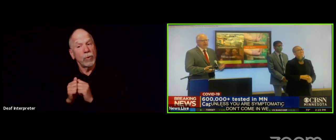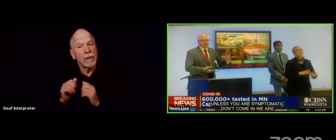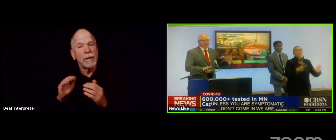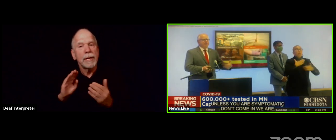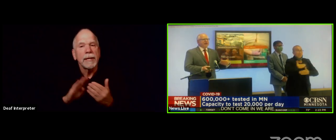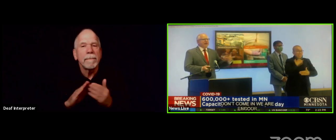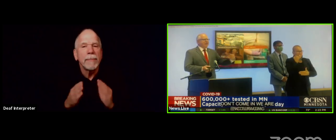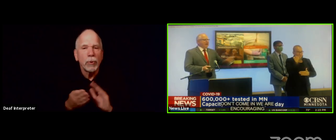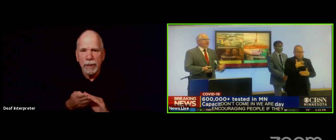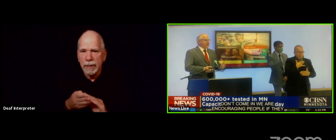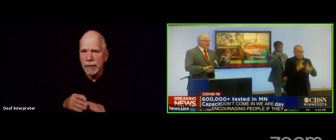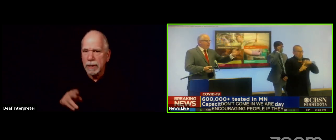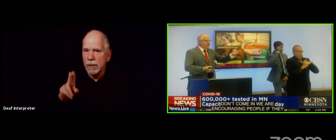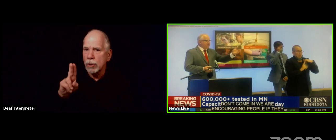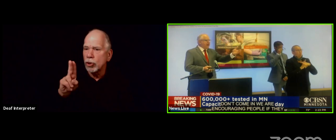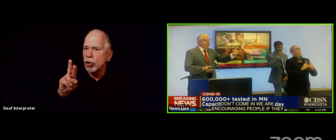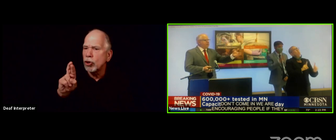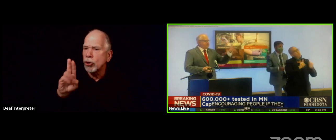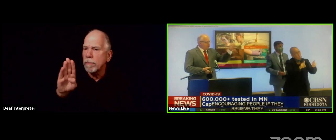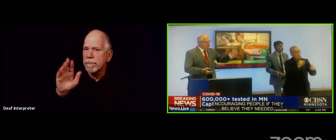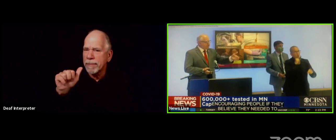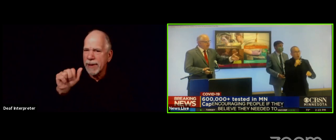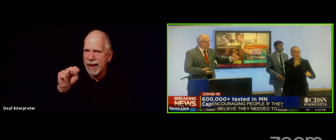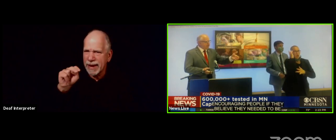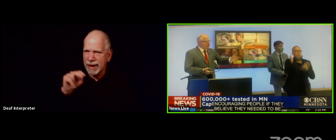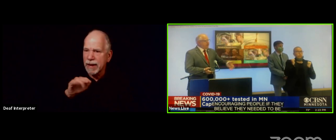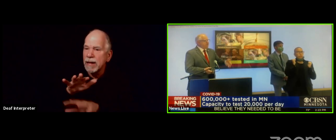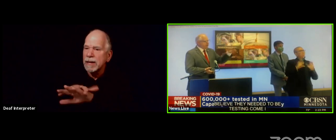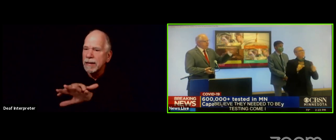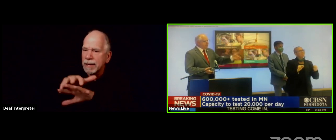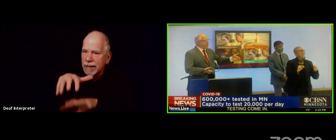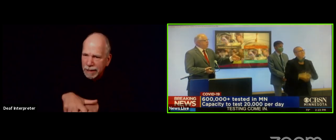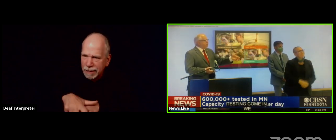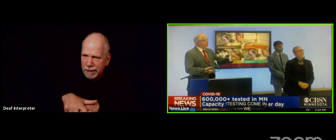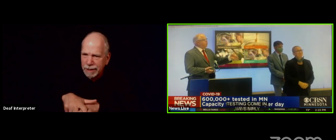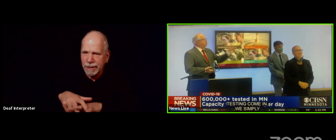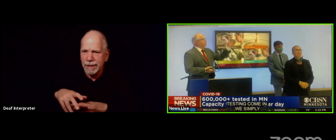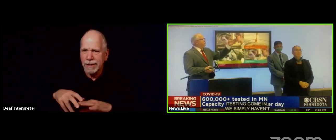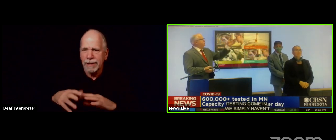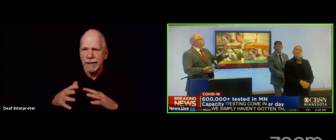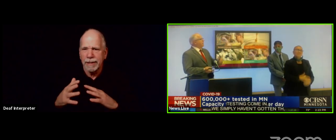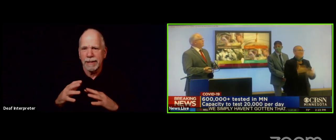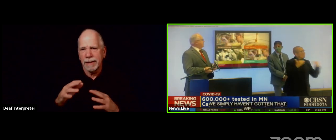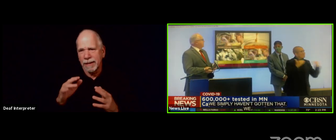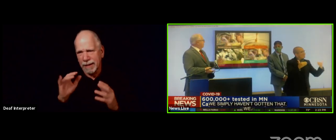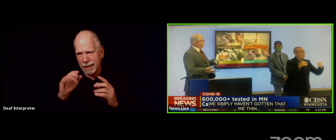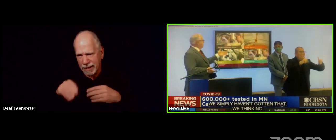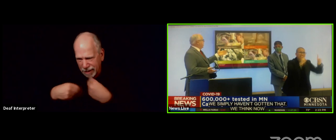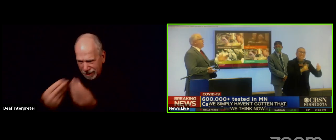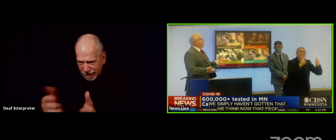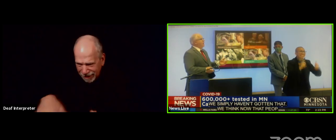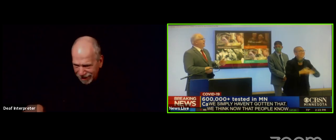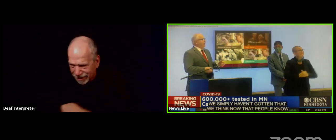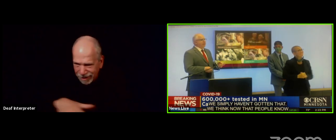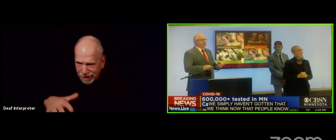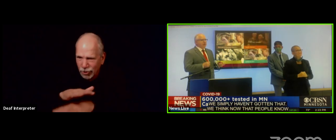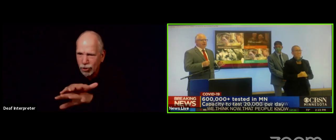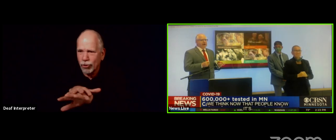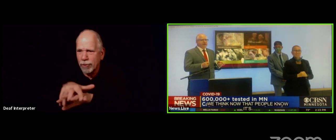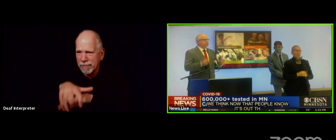it. We simply haven't got to that. We think now that people know it's out there, it's becoming easier to do. Those of you who tested early